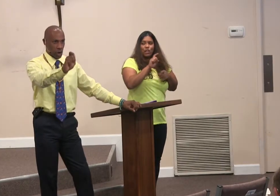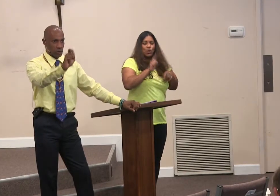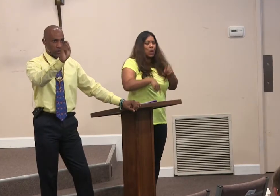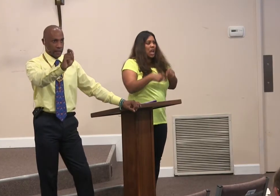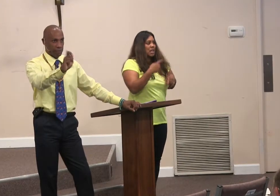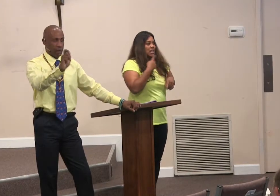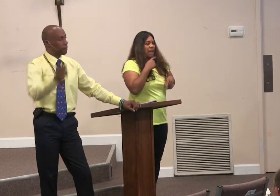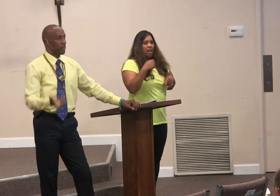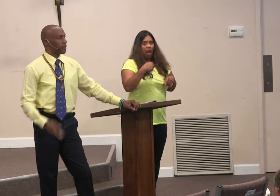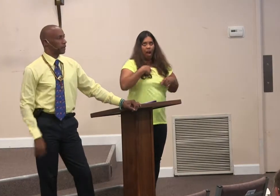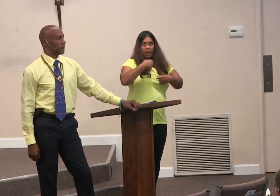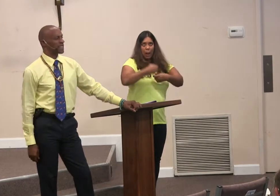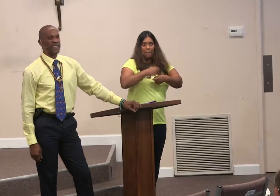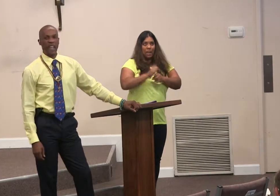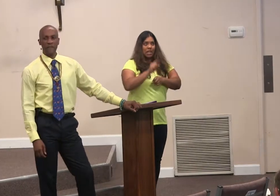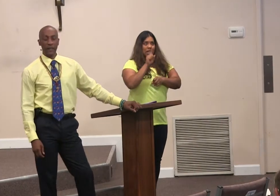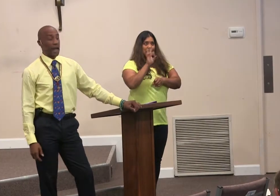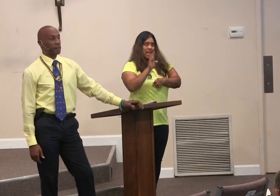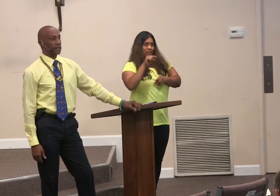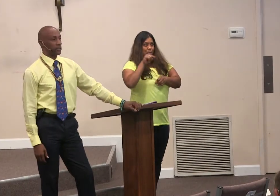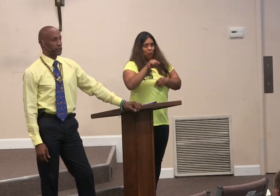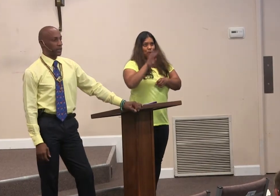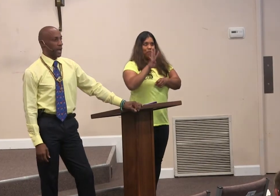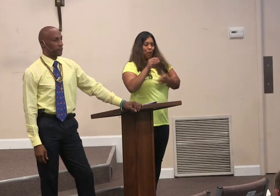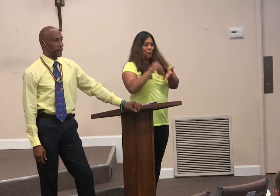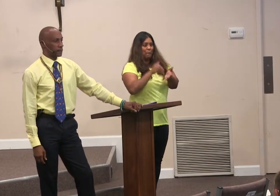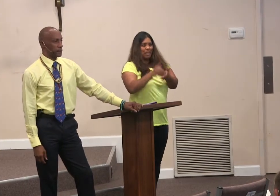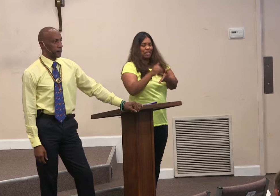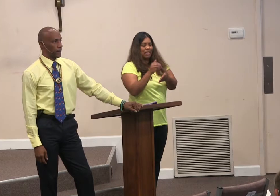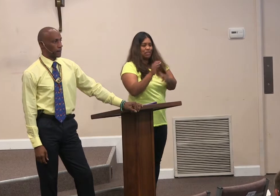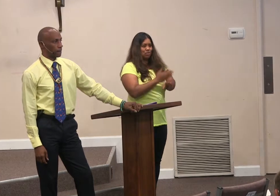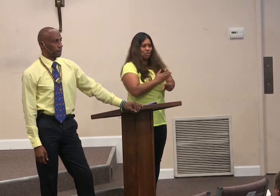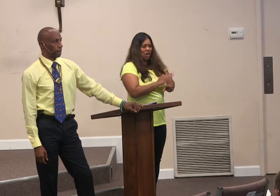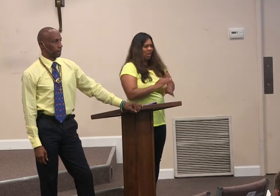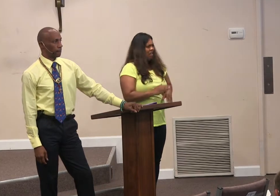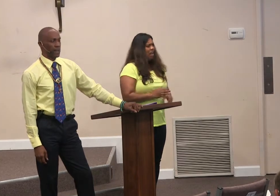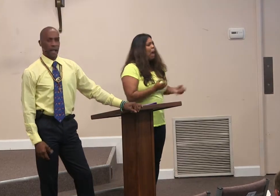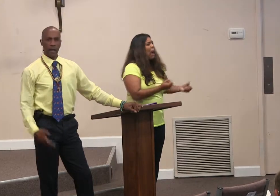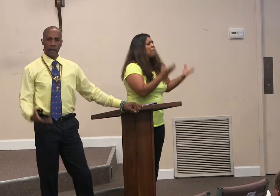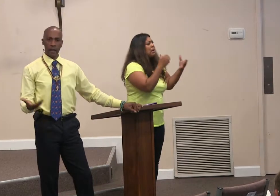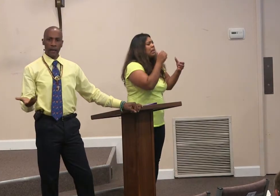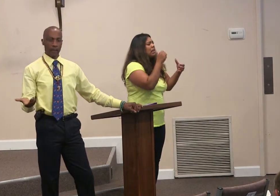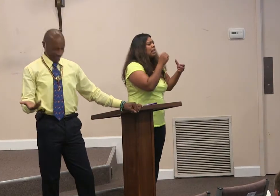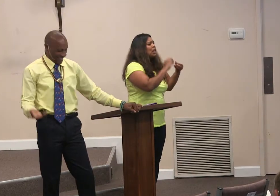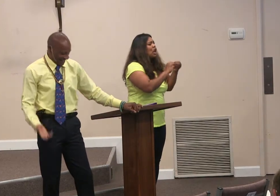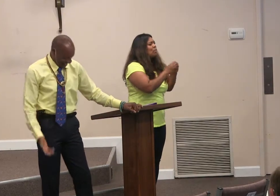billion songs that can... It's infinite. How many letters in the alphabet?